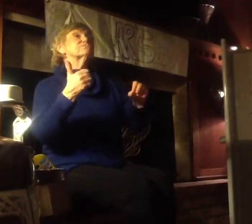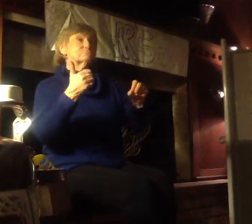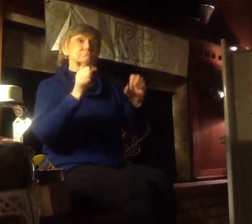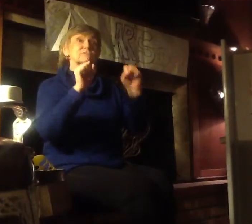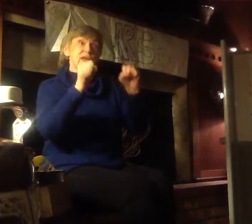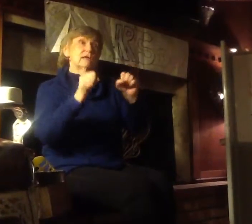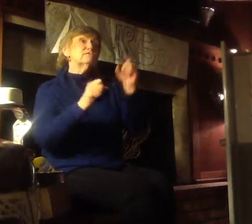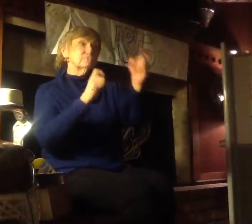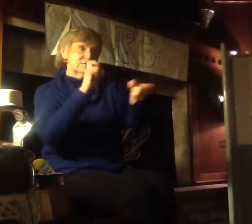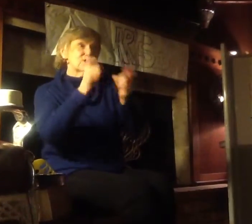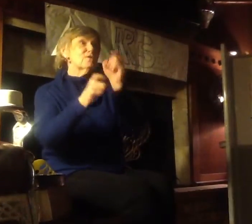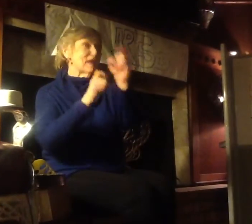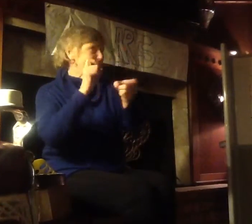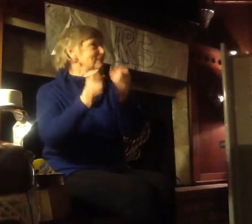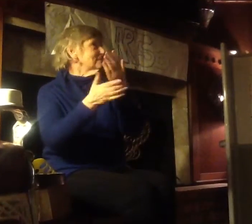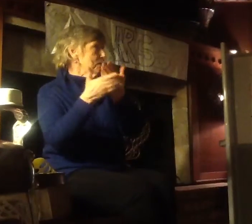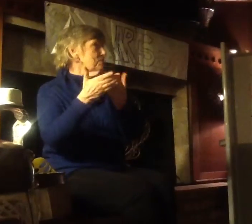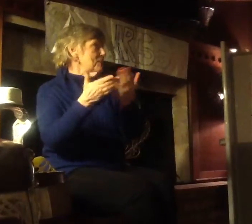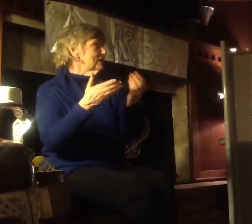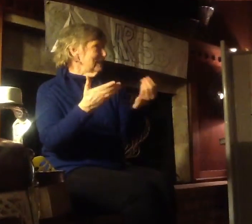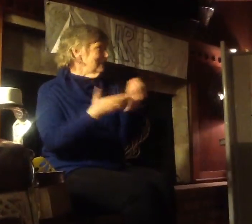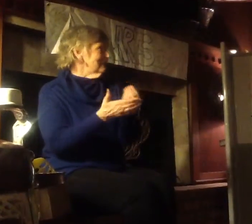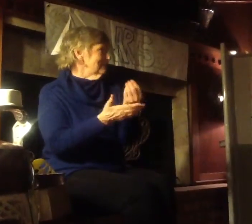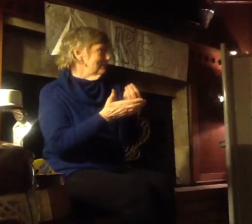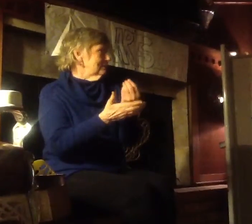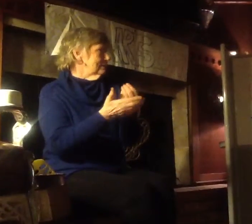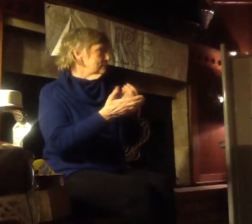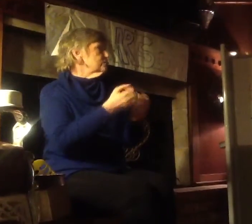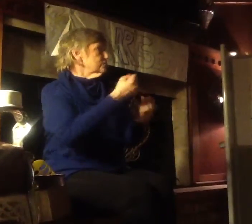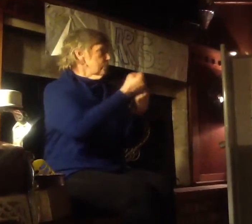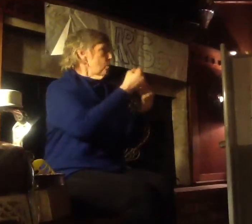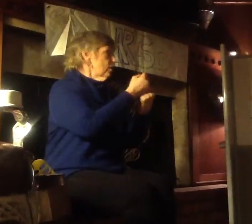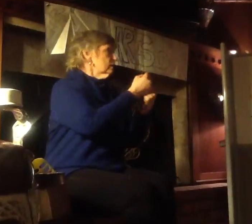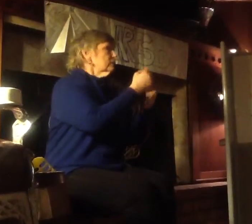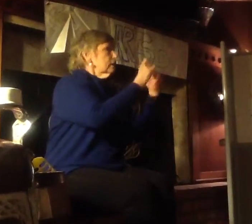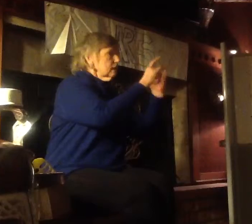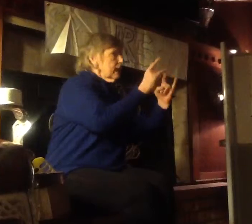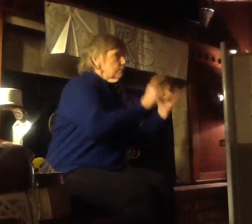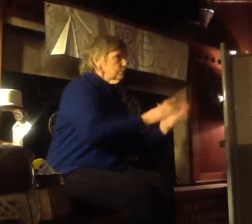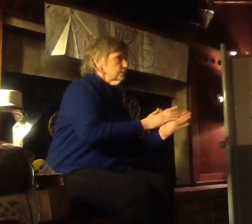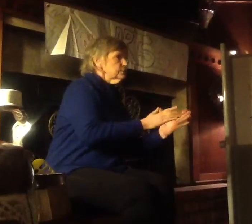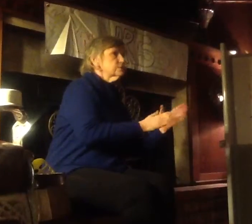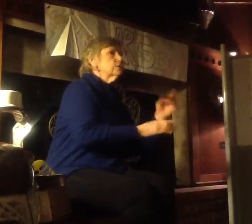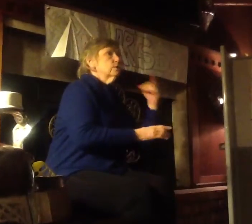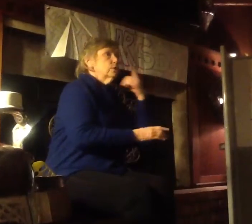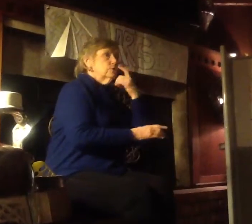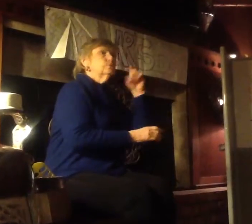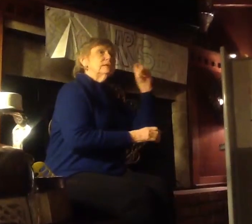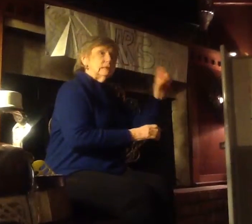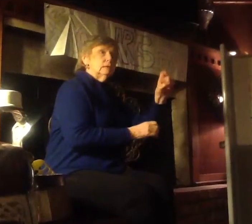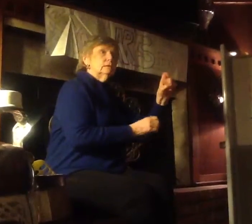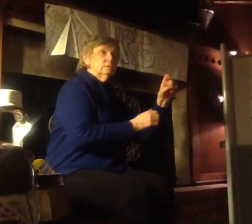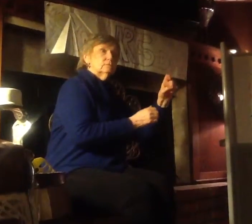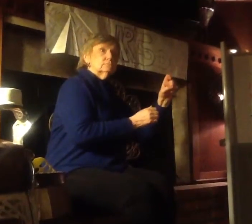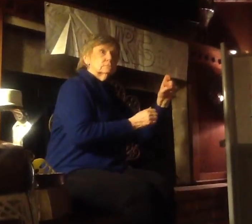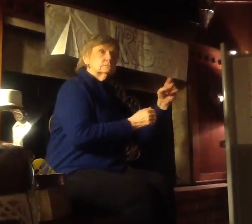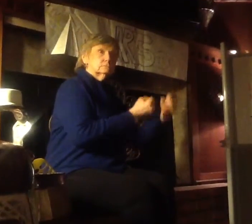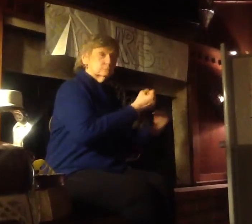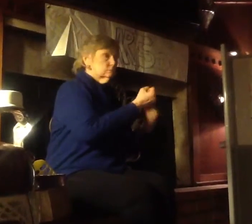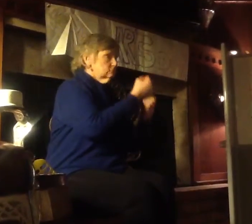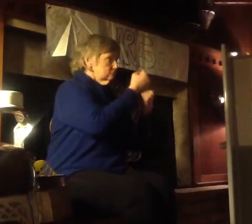Others can donate some money to support campers who need